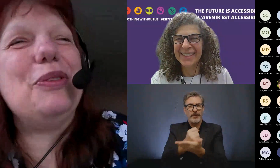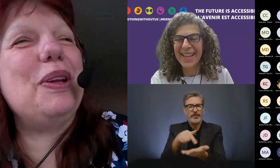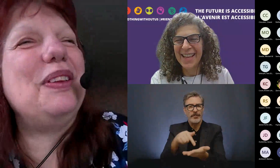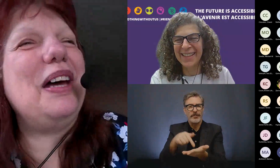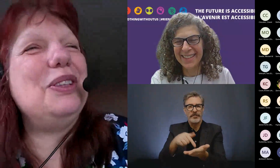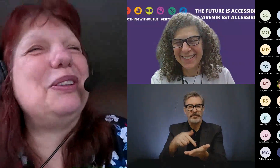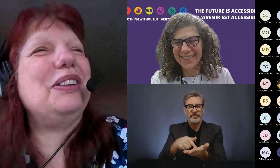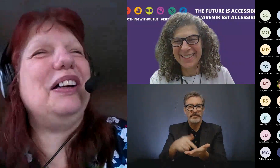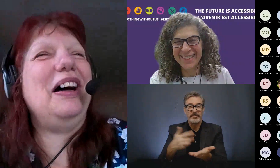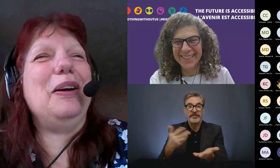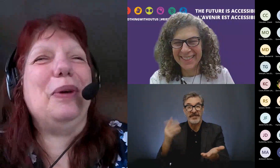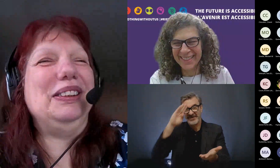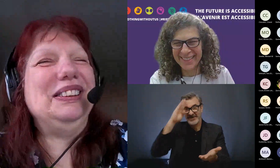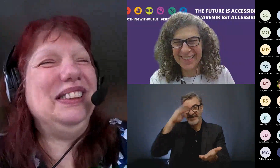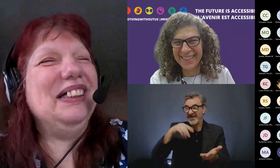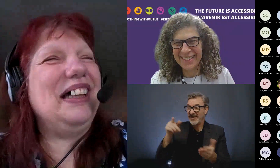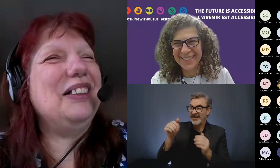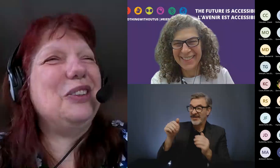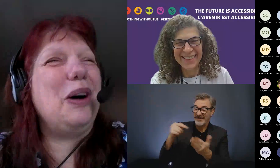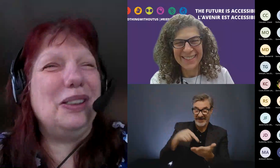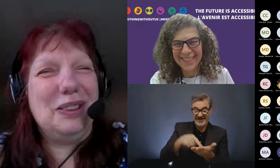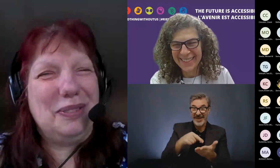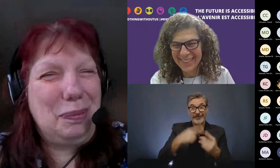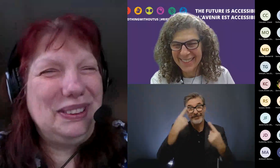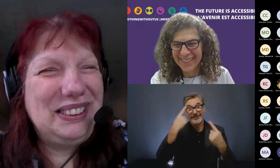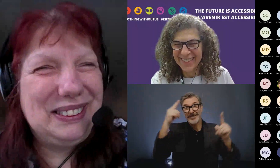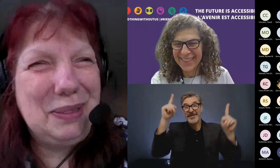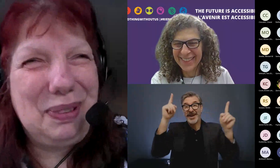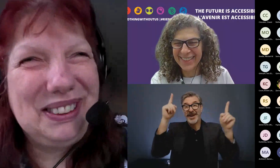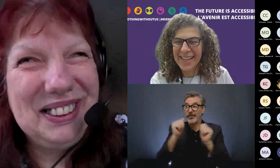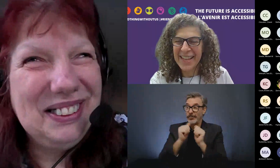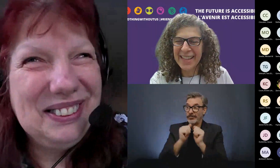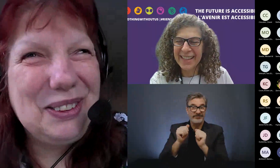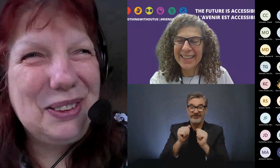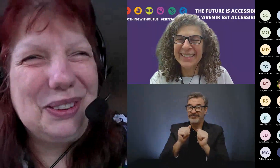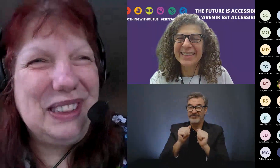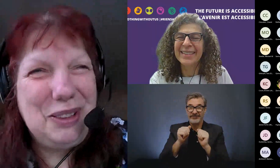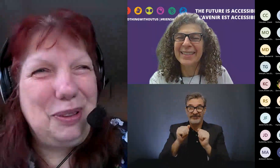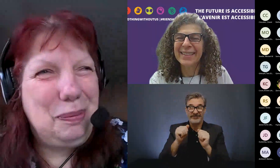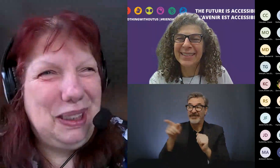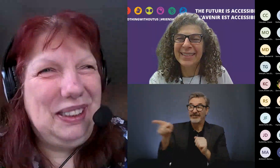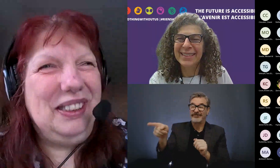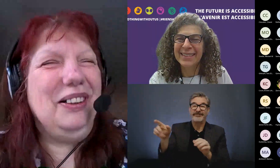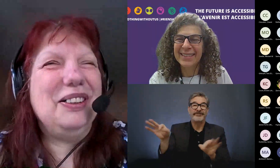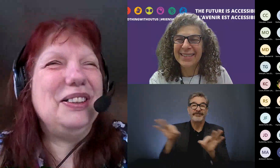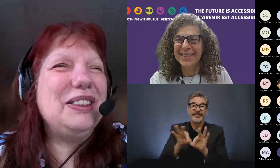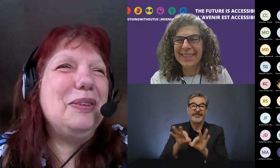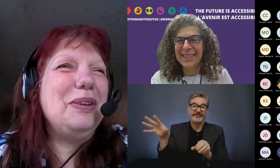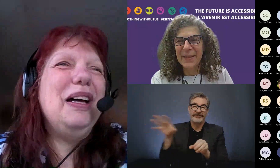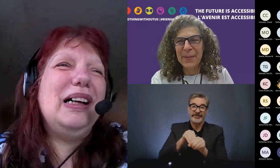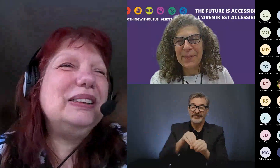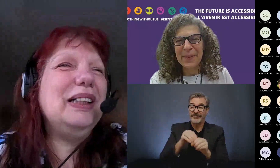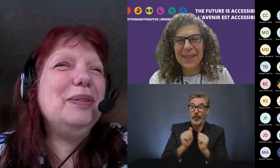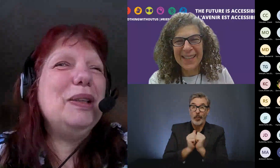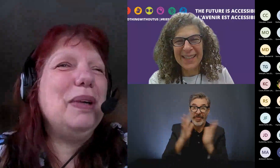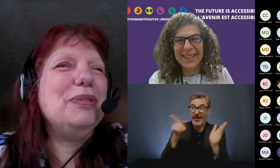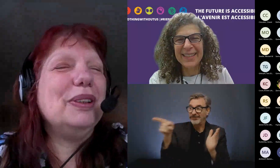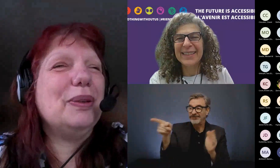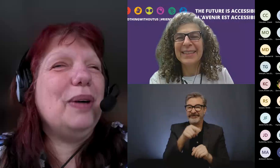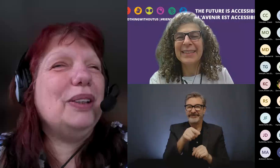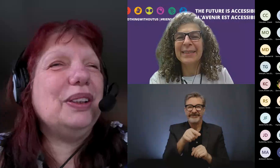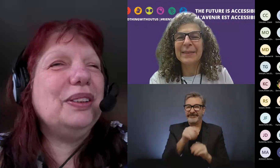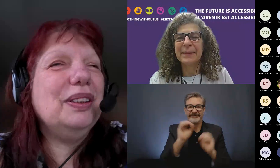it is without you, Clara. I want to say that to all of our participants. So thank you for being here. So I'll start